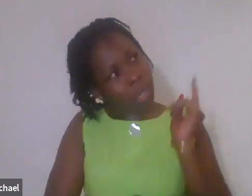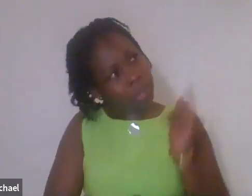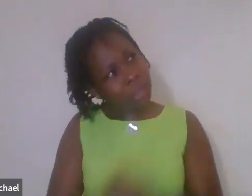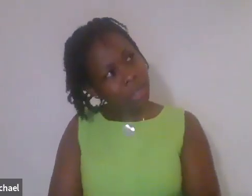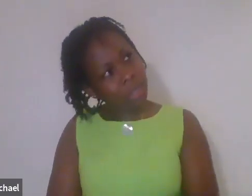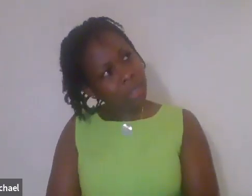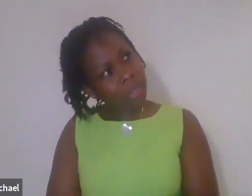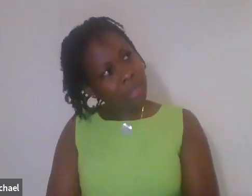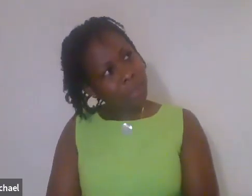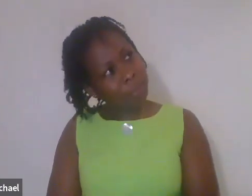Zetech?